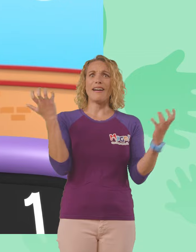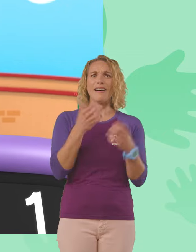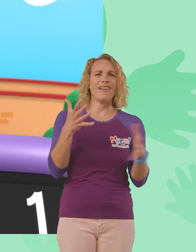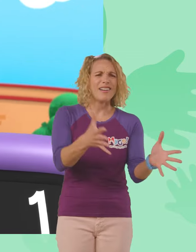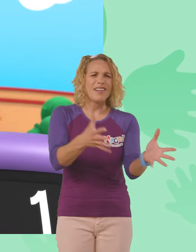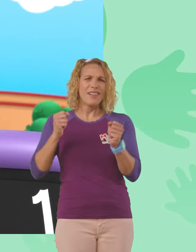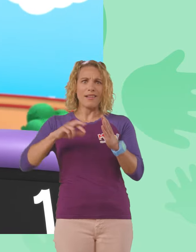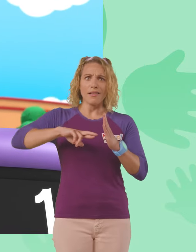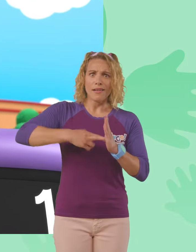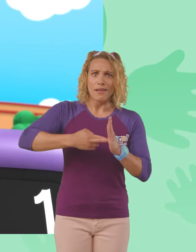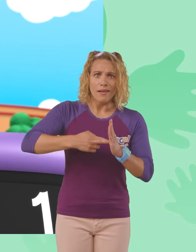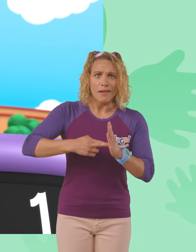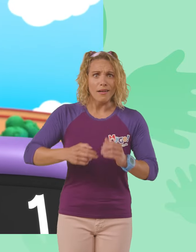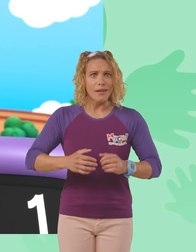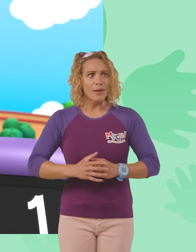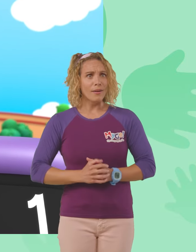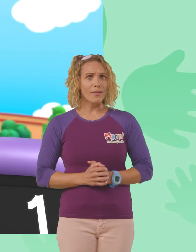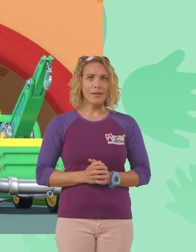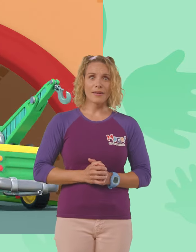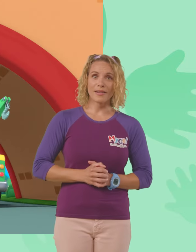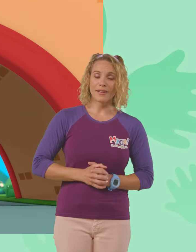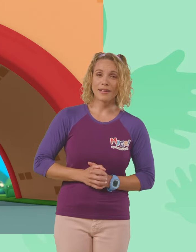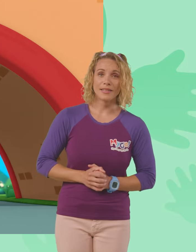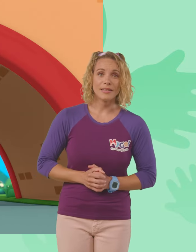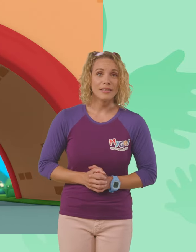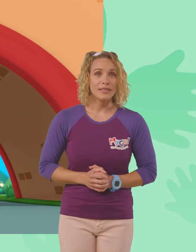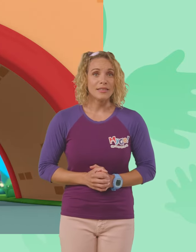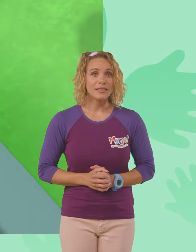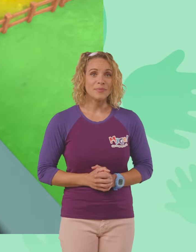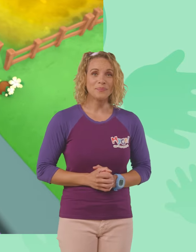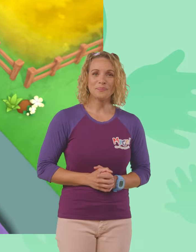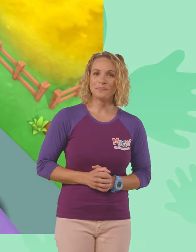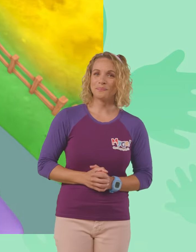Whoa! Spinning screwdrivers!